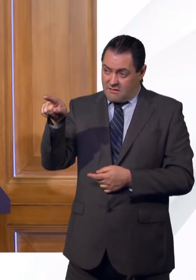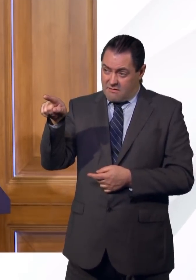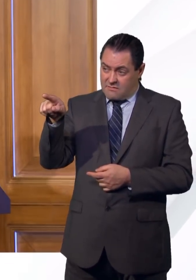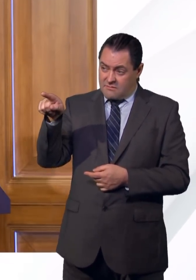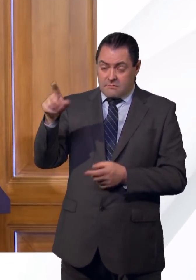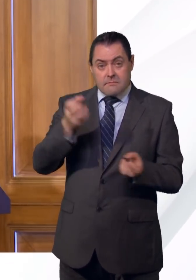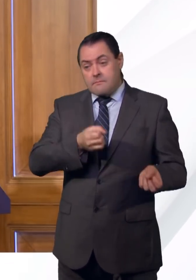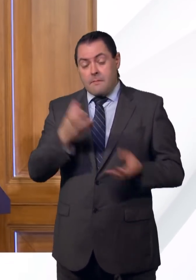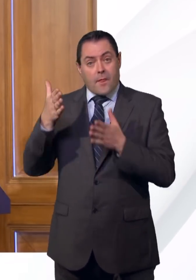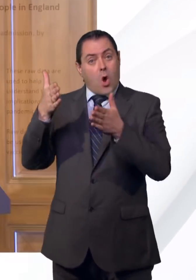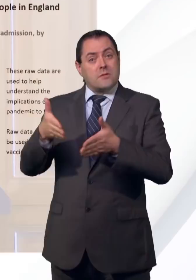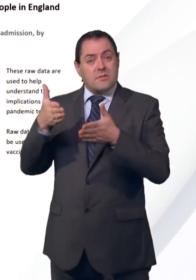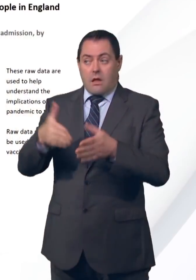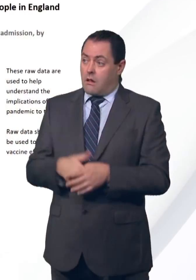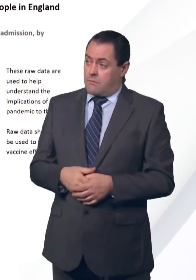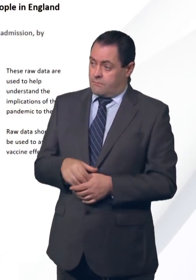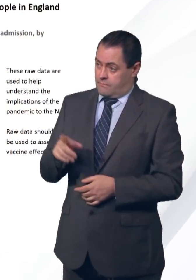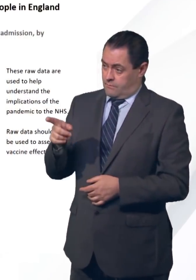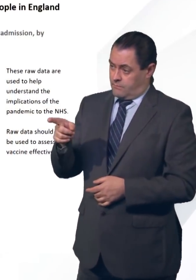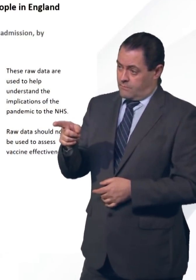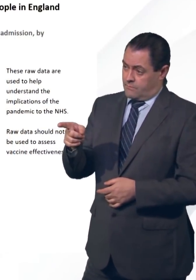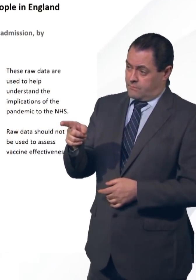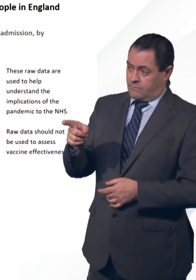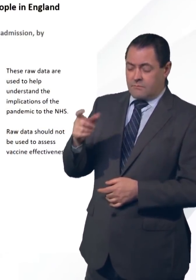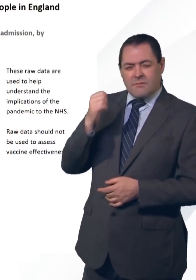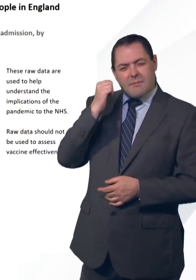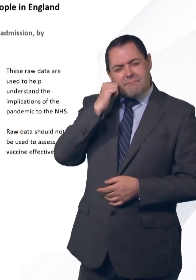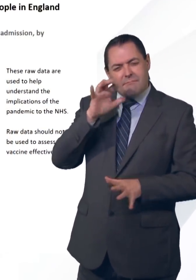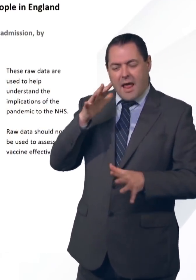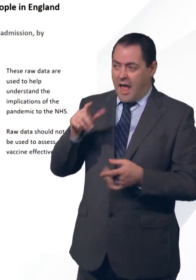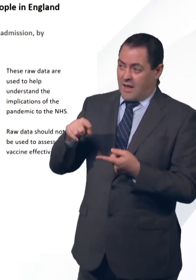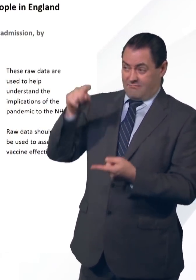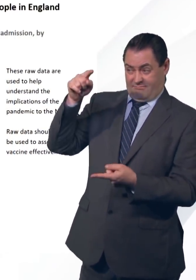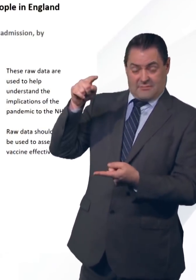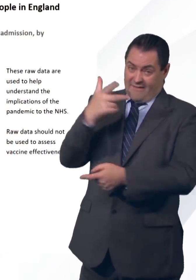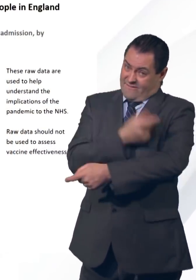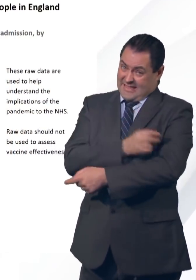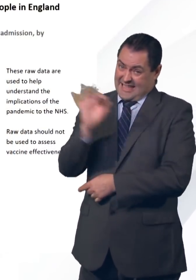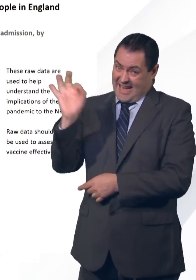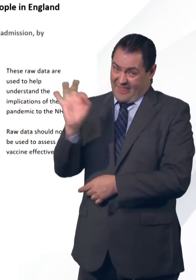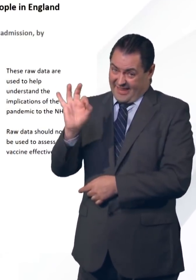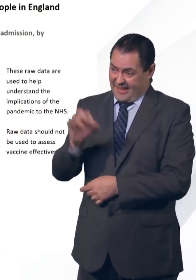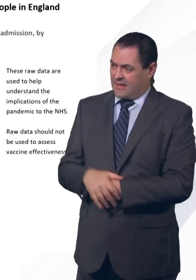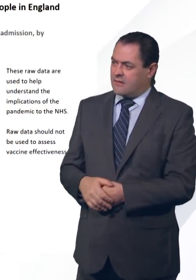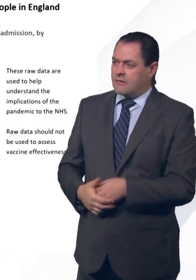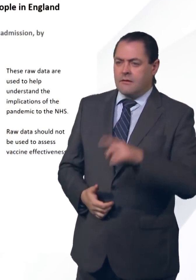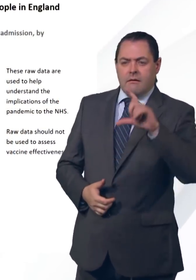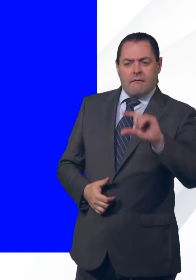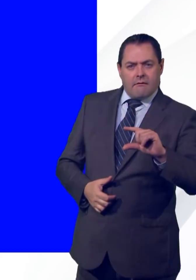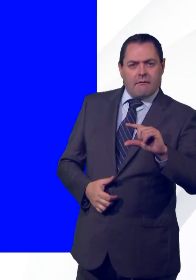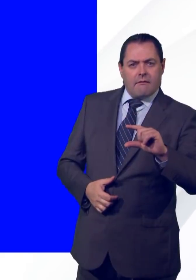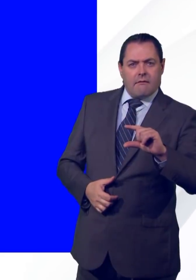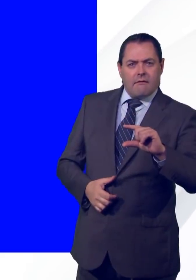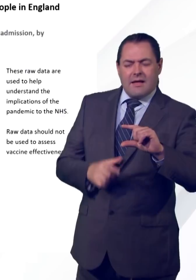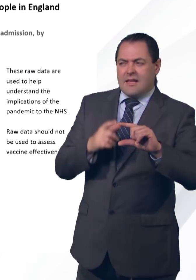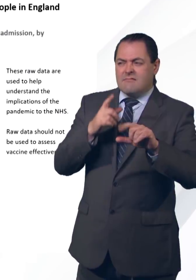in the blue-black bars in those who are unvaccinated, and in the orange bars,